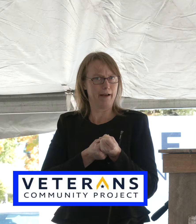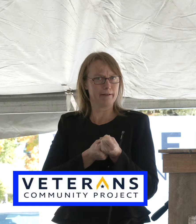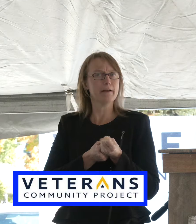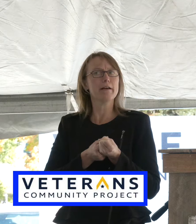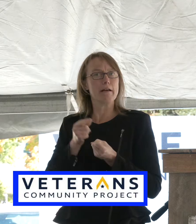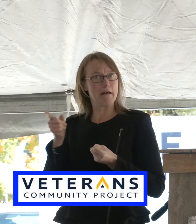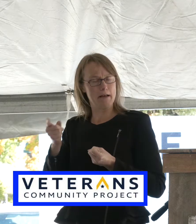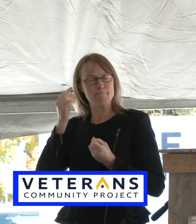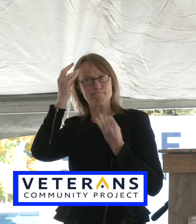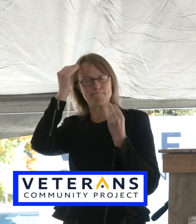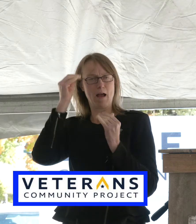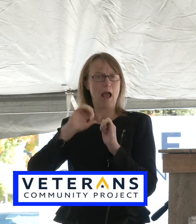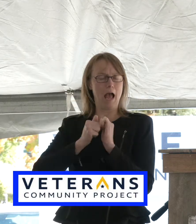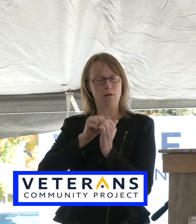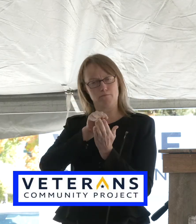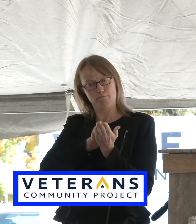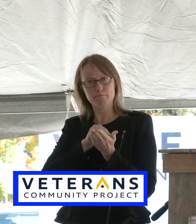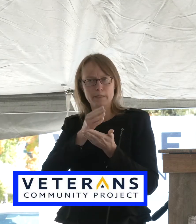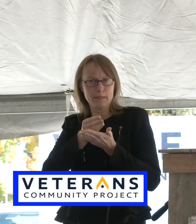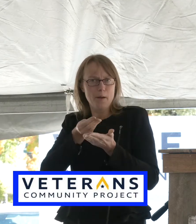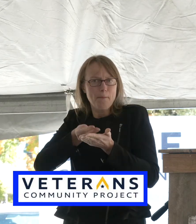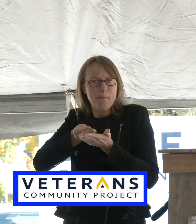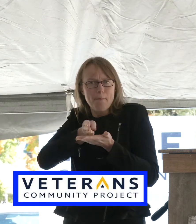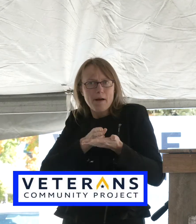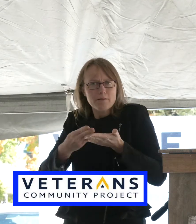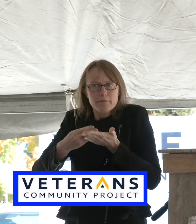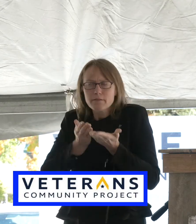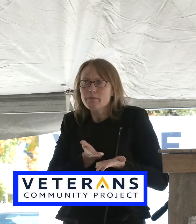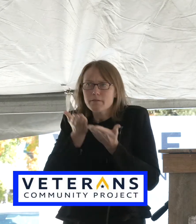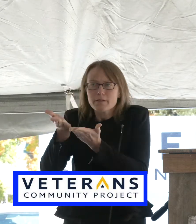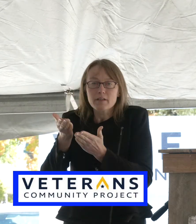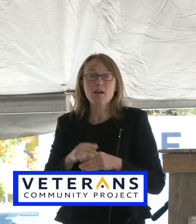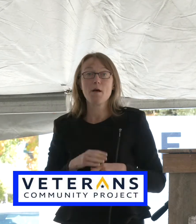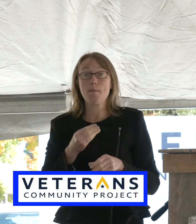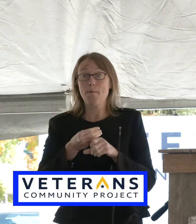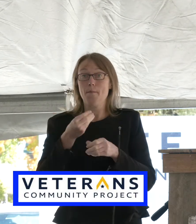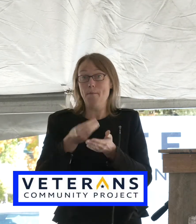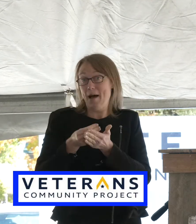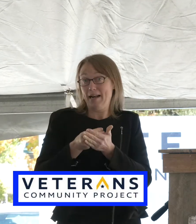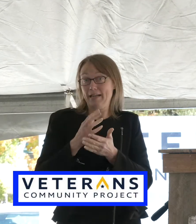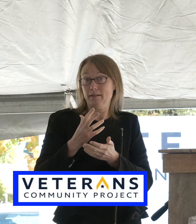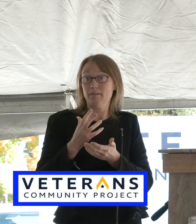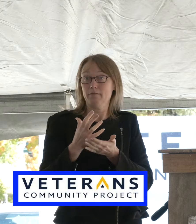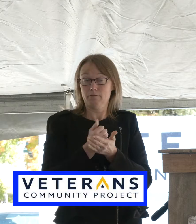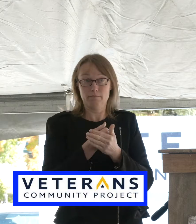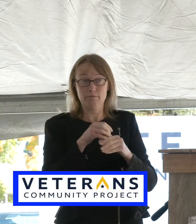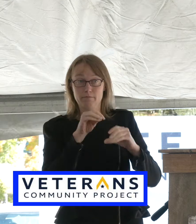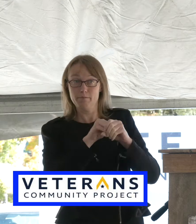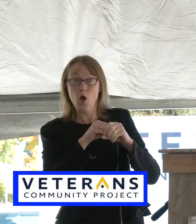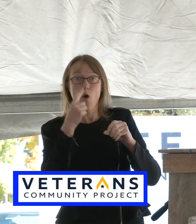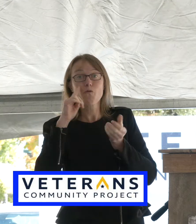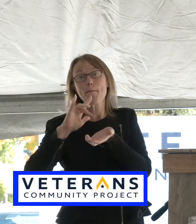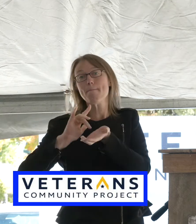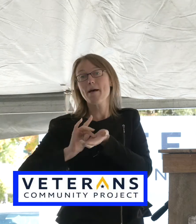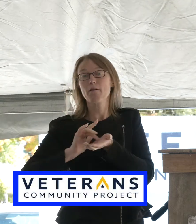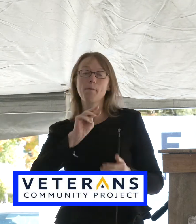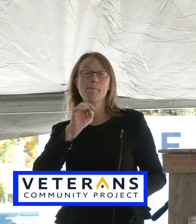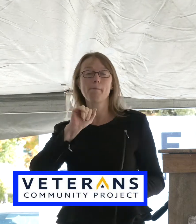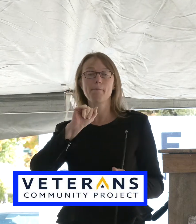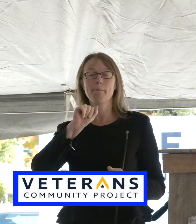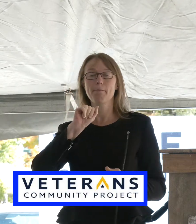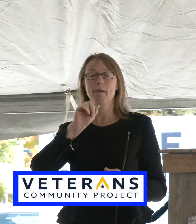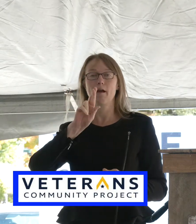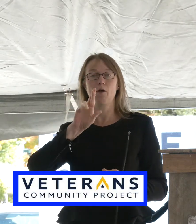getting creative, using funding from medical marijuana licensing applications to say we're going to put aside some money to build this in St. Louis. In